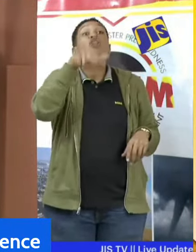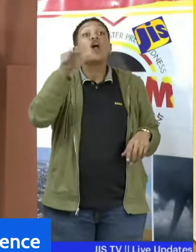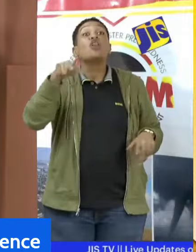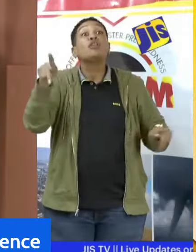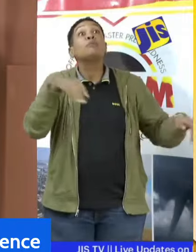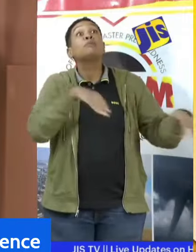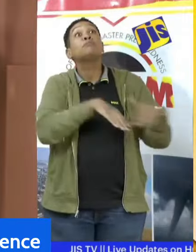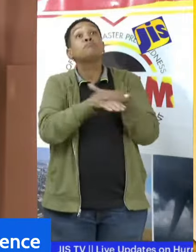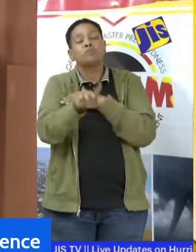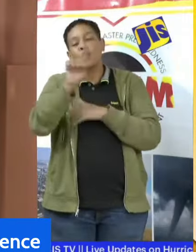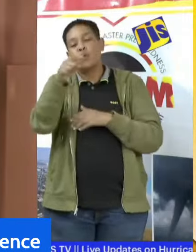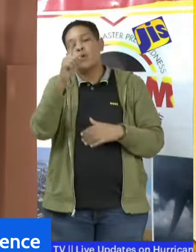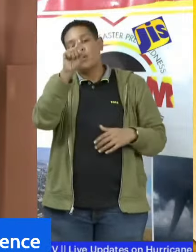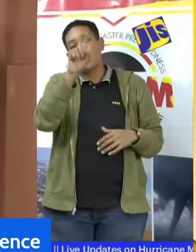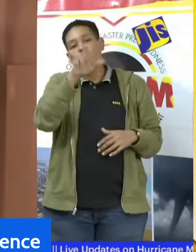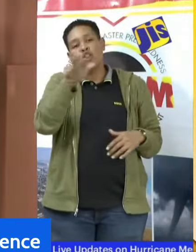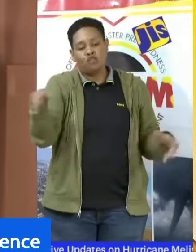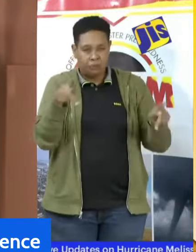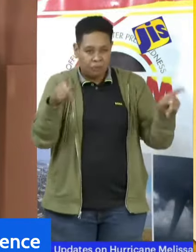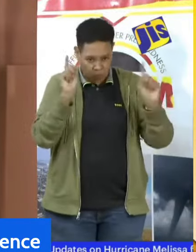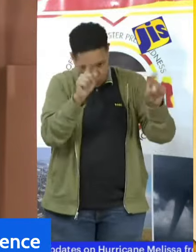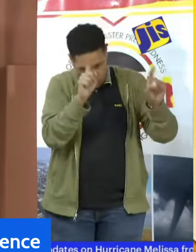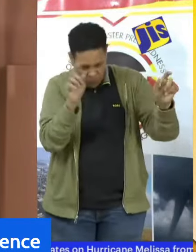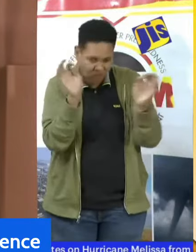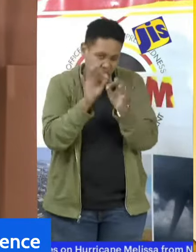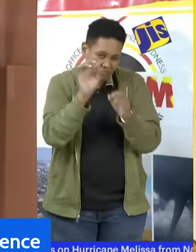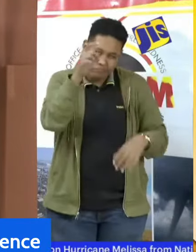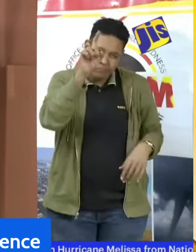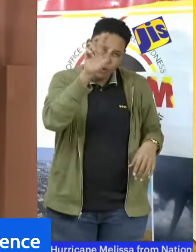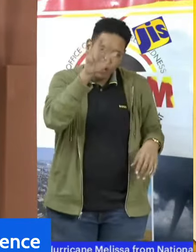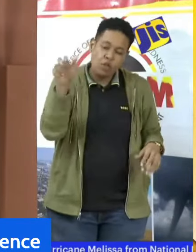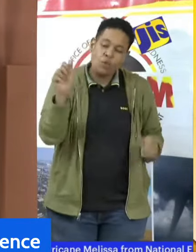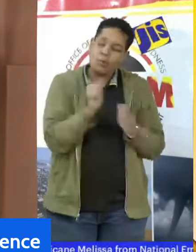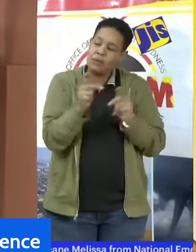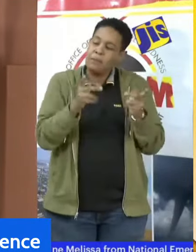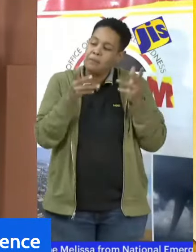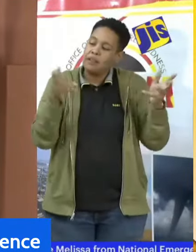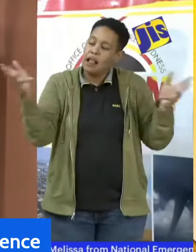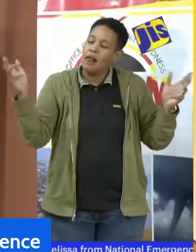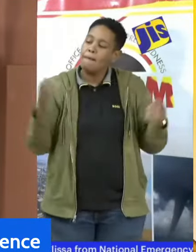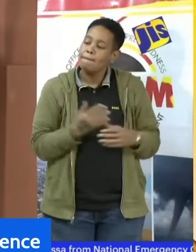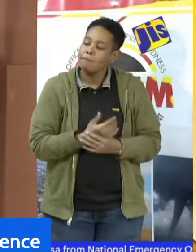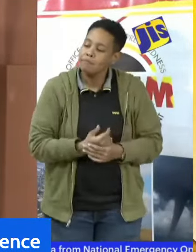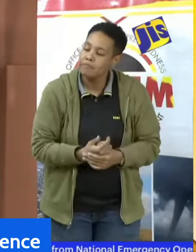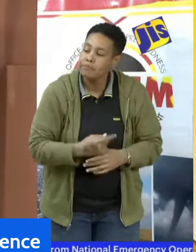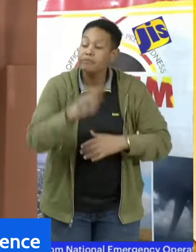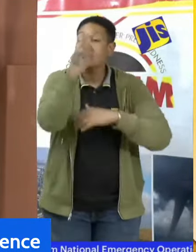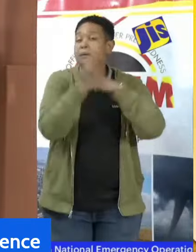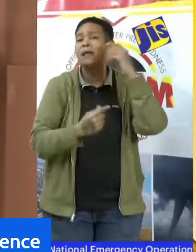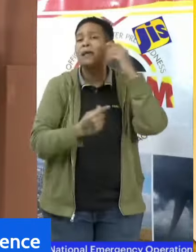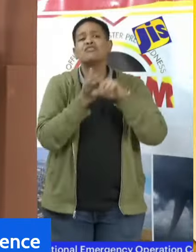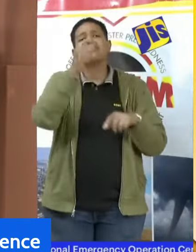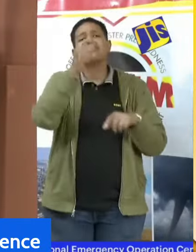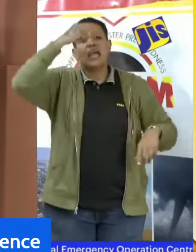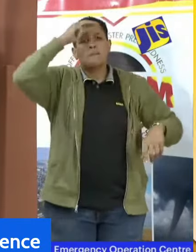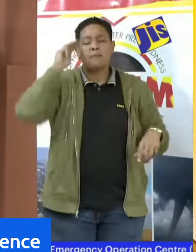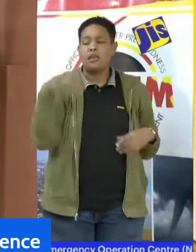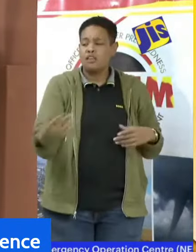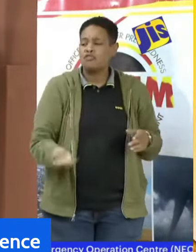133 of these shelters are fully operated with persons in there. The parishes of St.